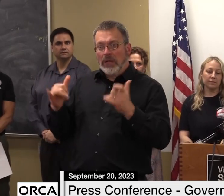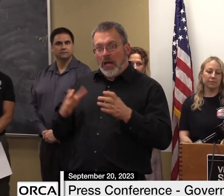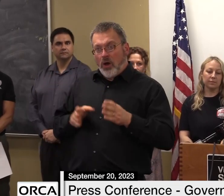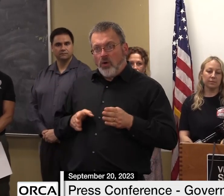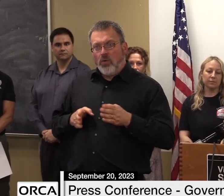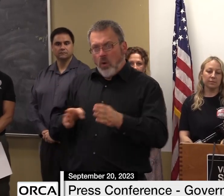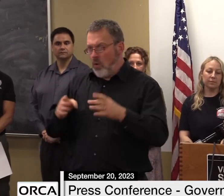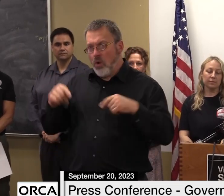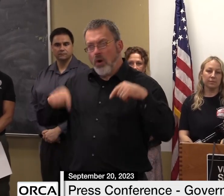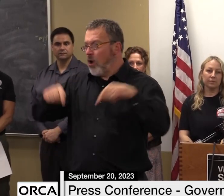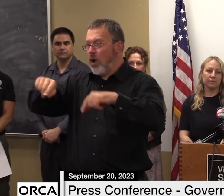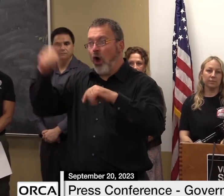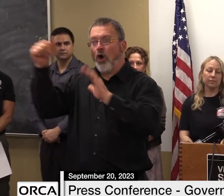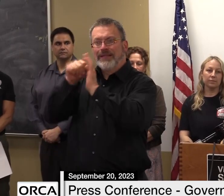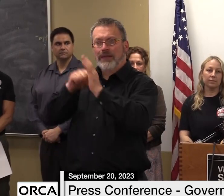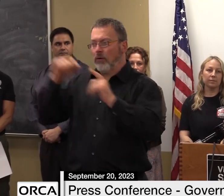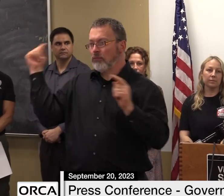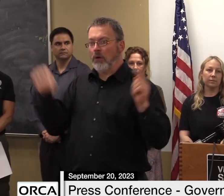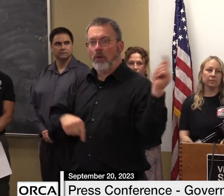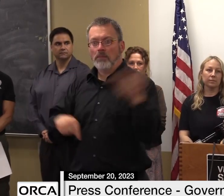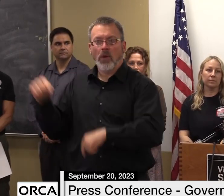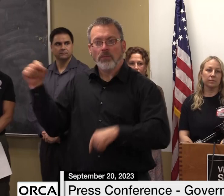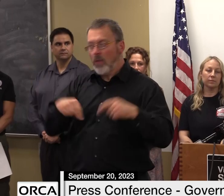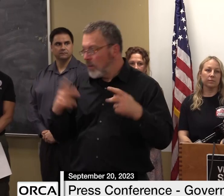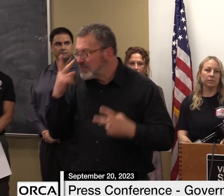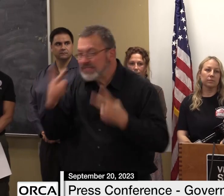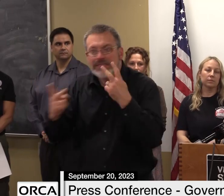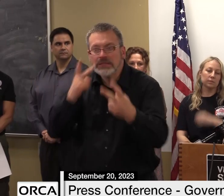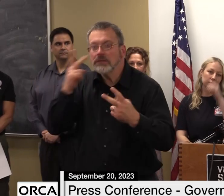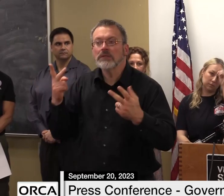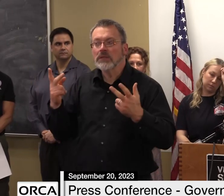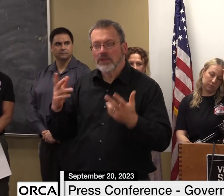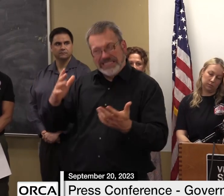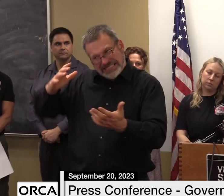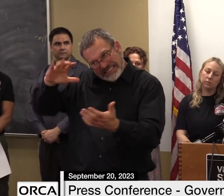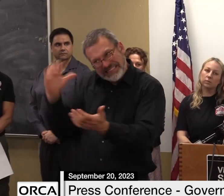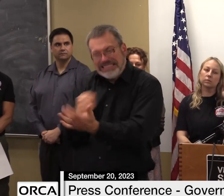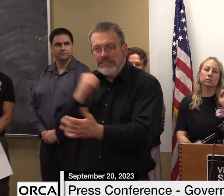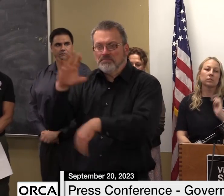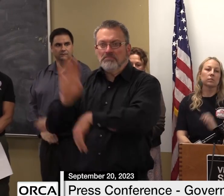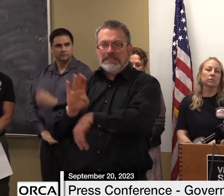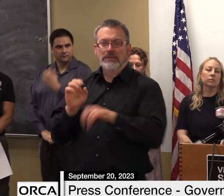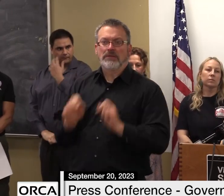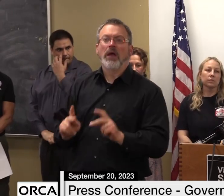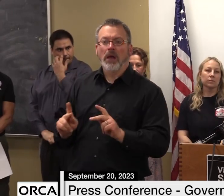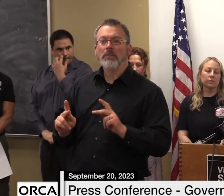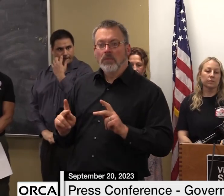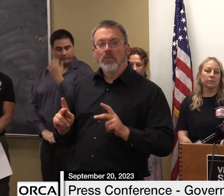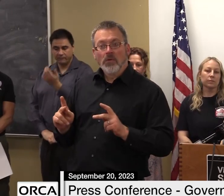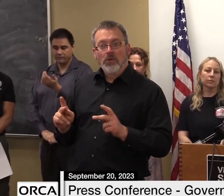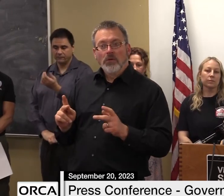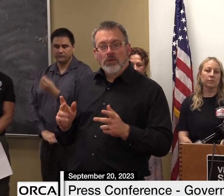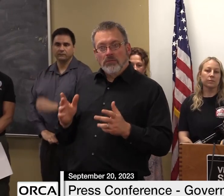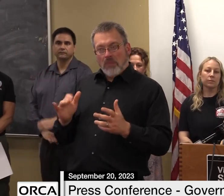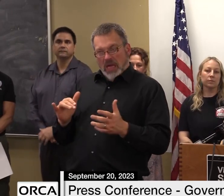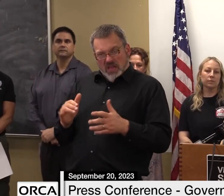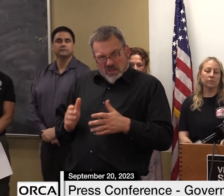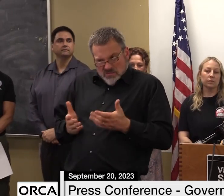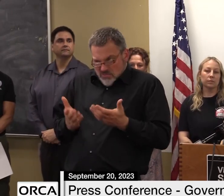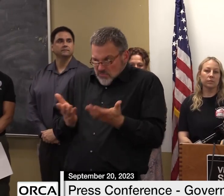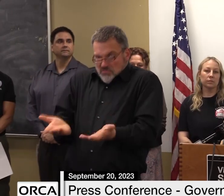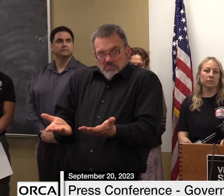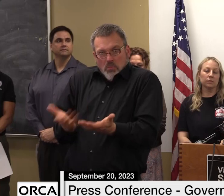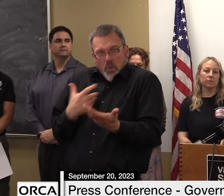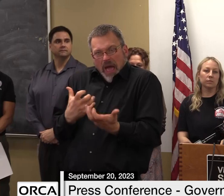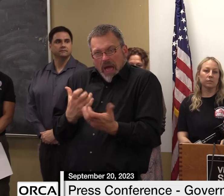out of state, and they'll be open and ready to go and be able to provide for the traffic that we expect in the height of the